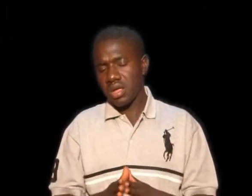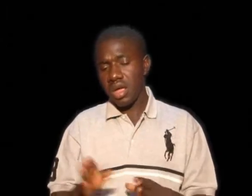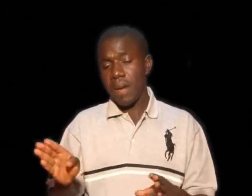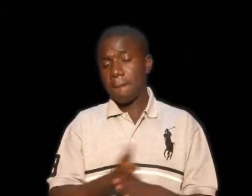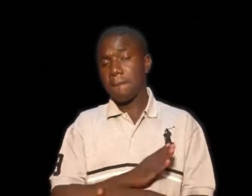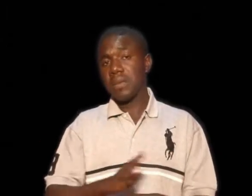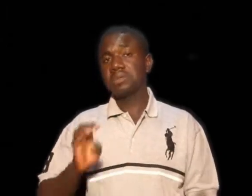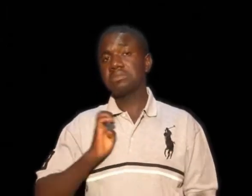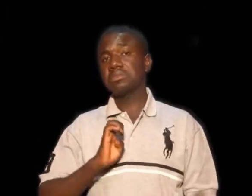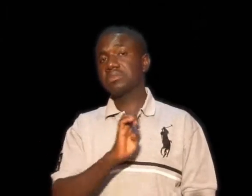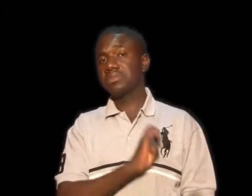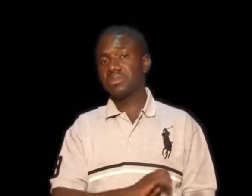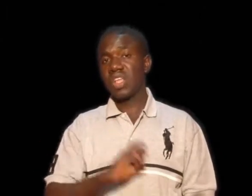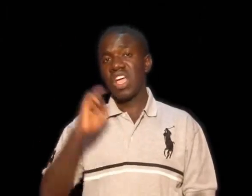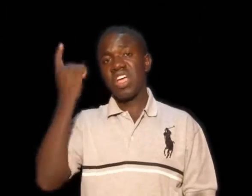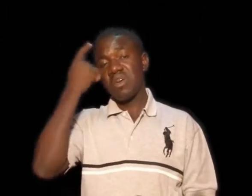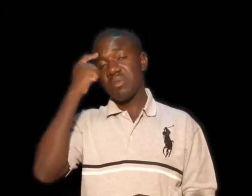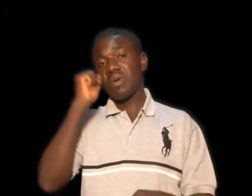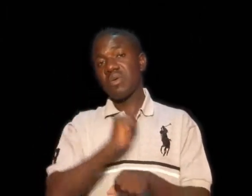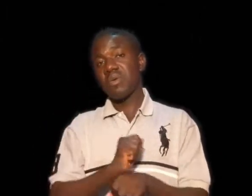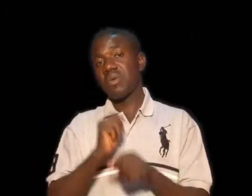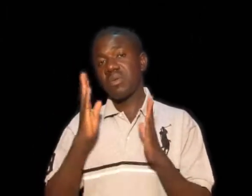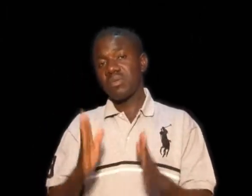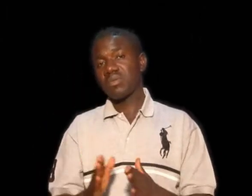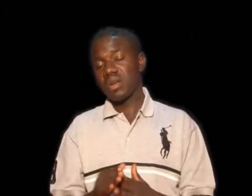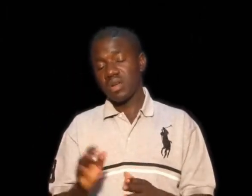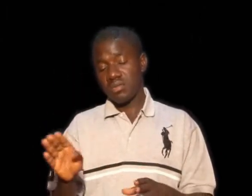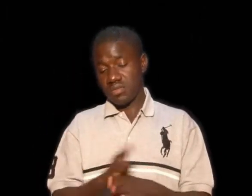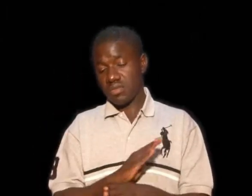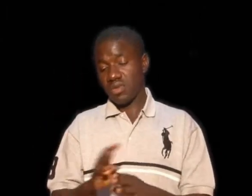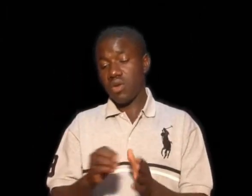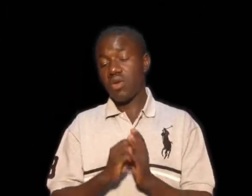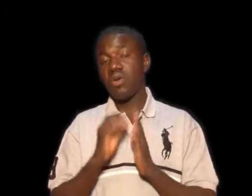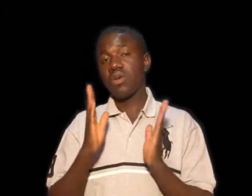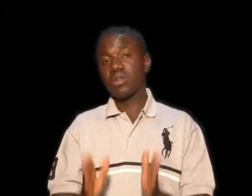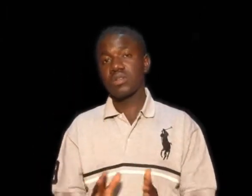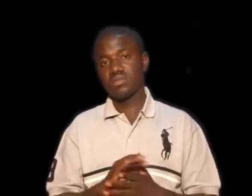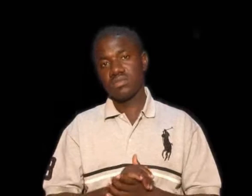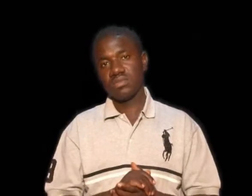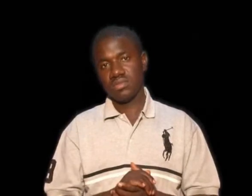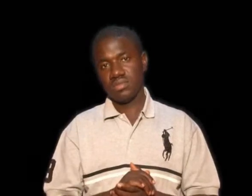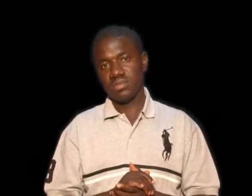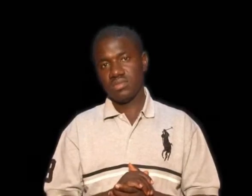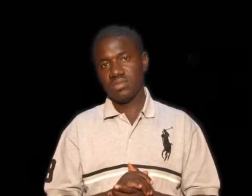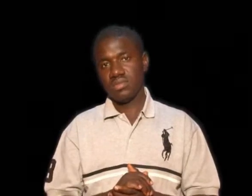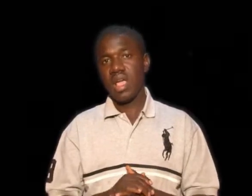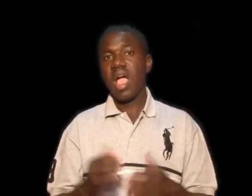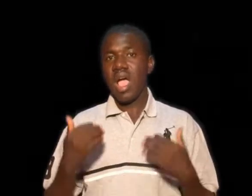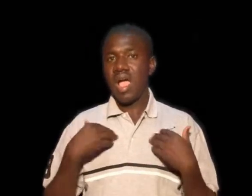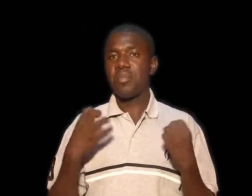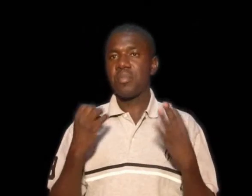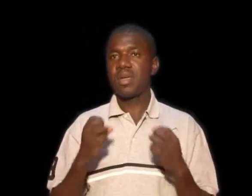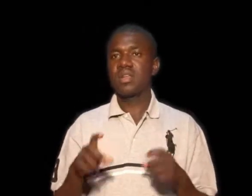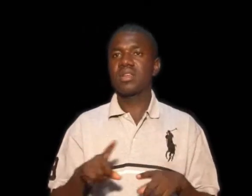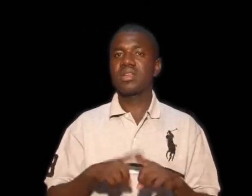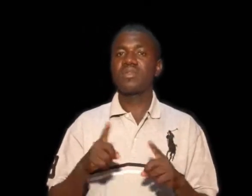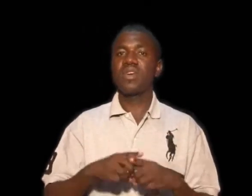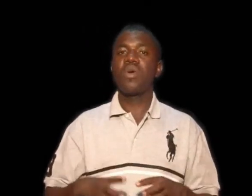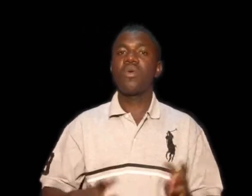directors, business executives, government workers, and business owners, for example. They have many different ways